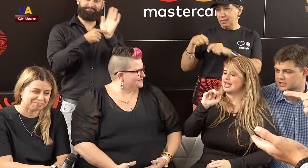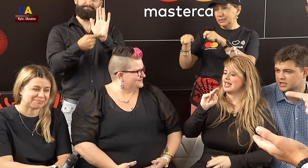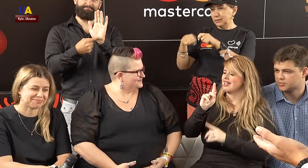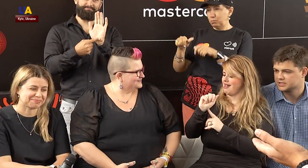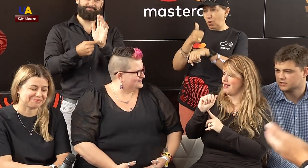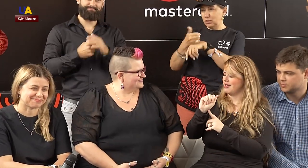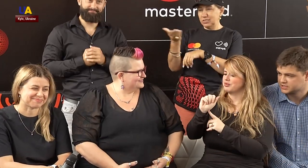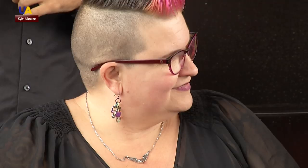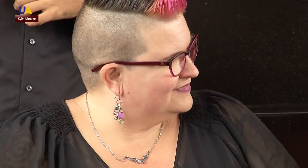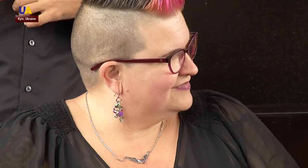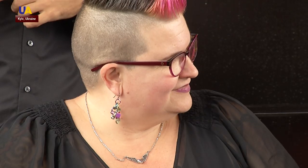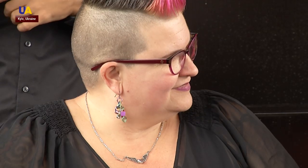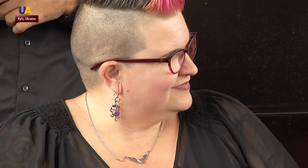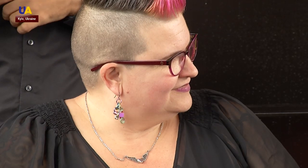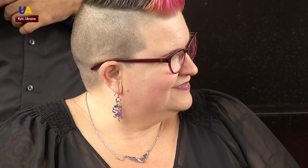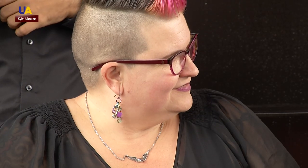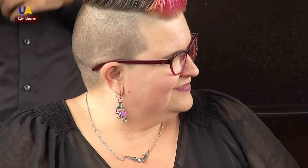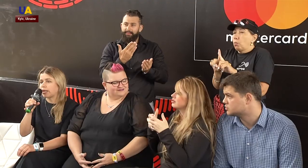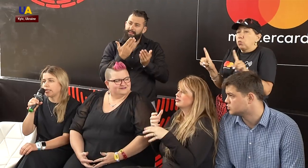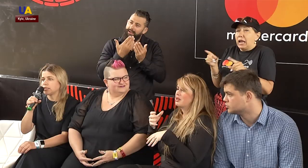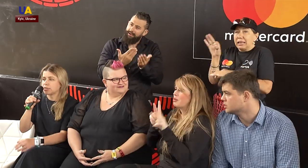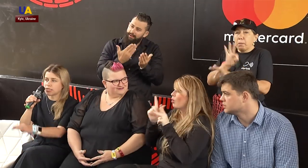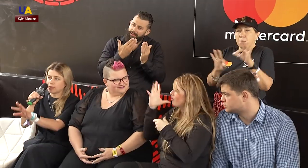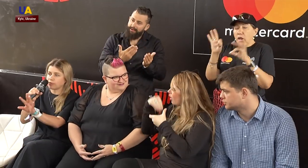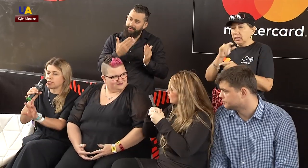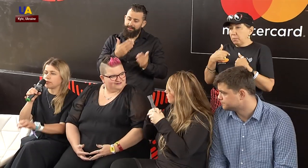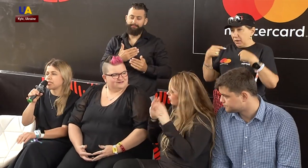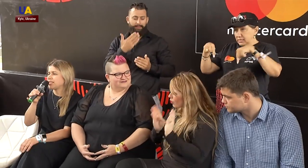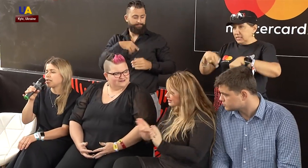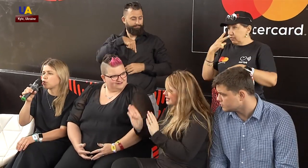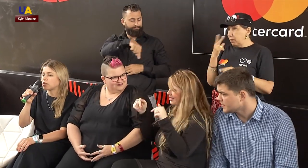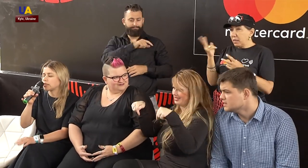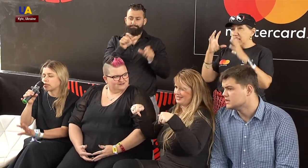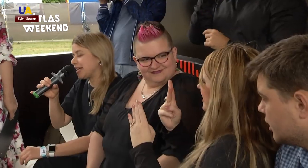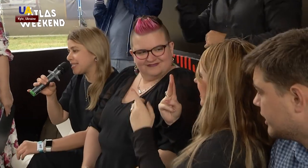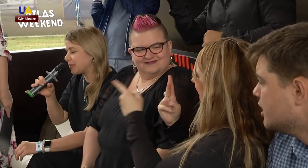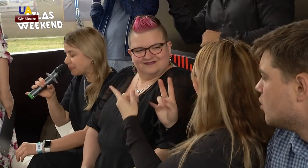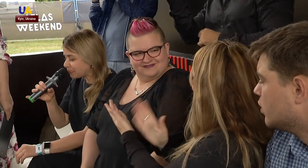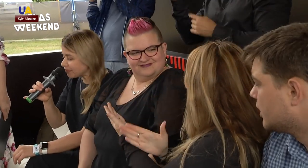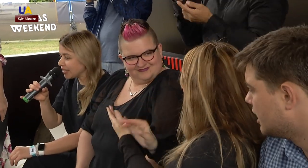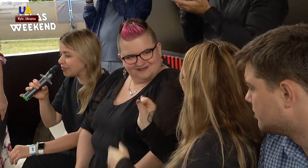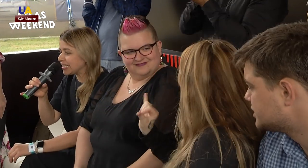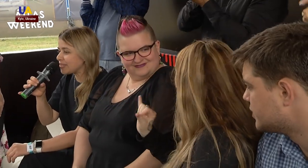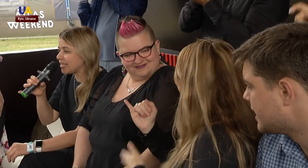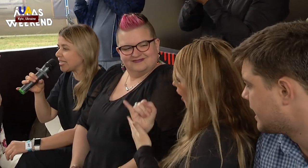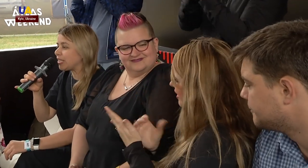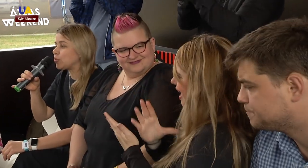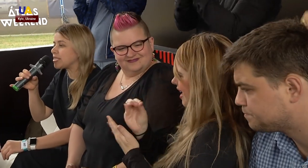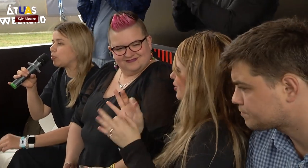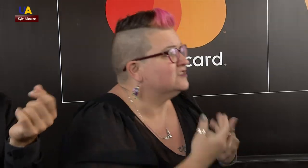music is." This was the impetus for Amber to create her own interpreting methods with emotions, not only